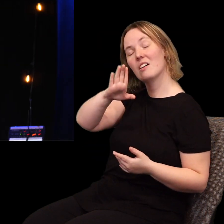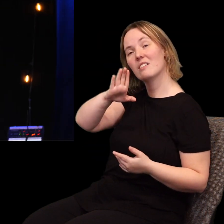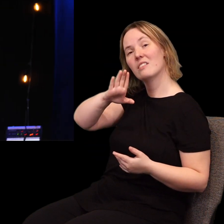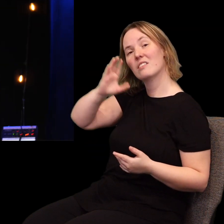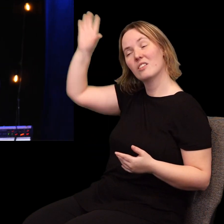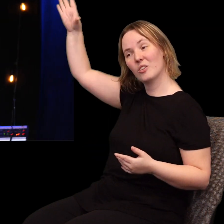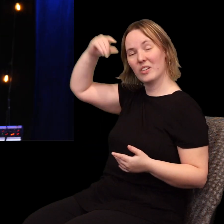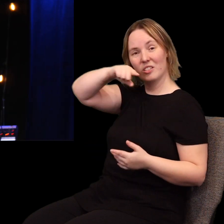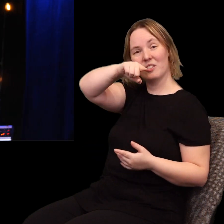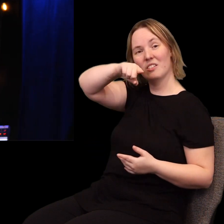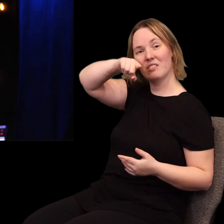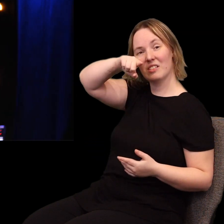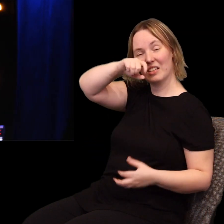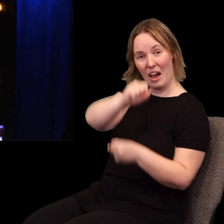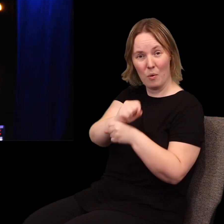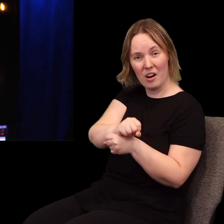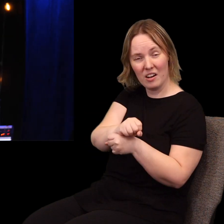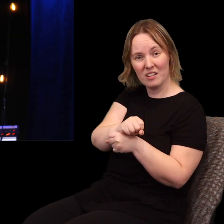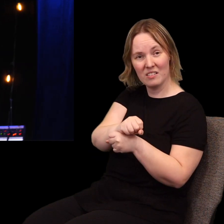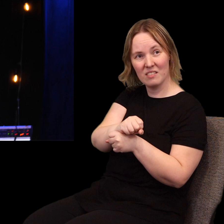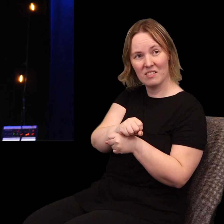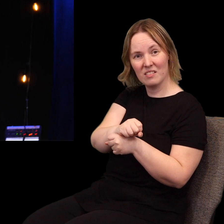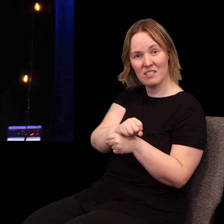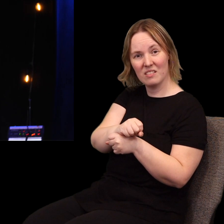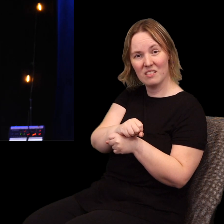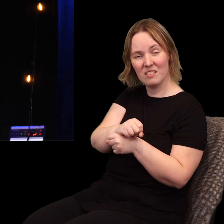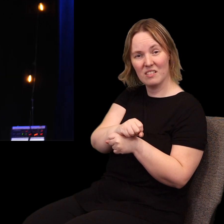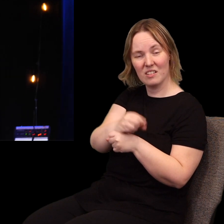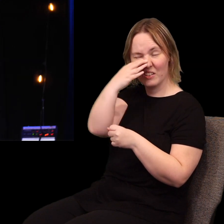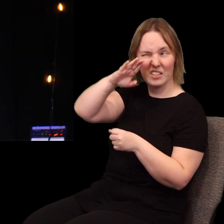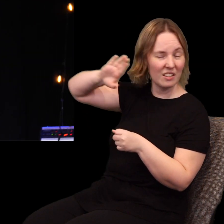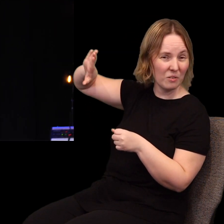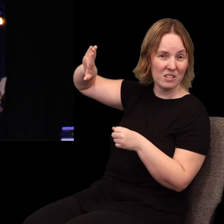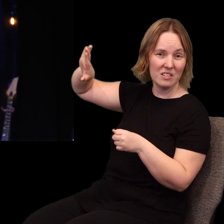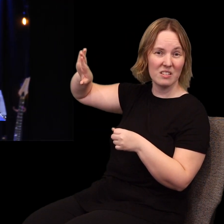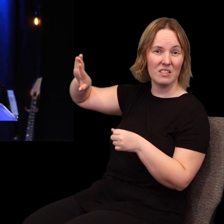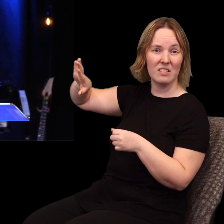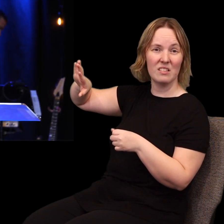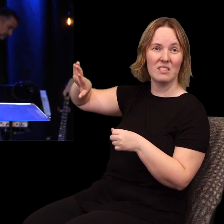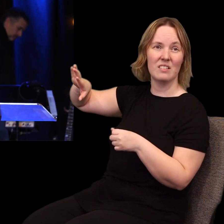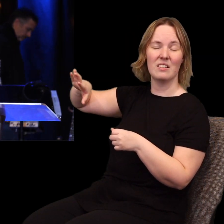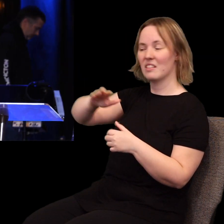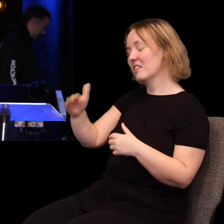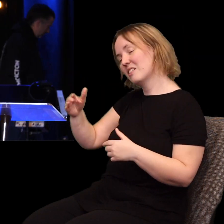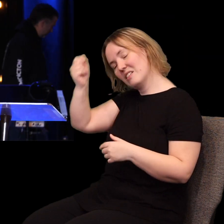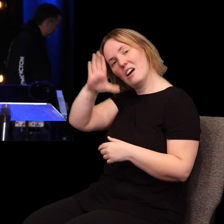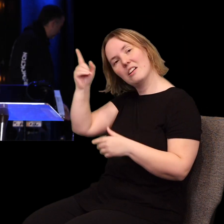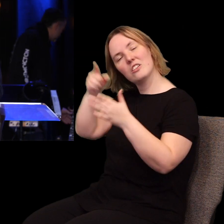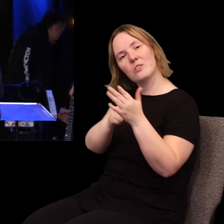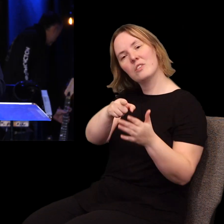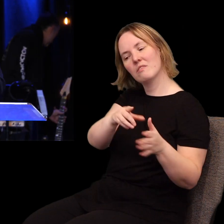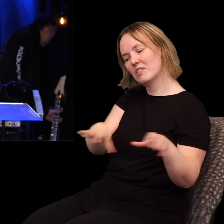is God's grace to you, is it at work this morning, or is it in vain? The things God